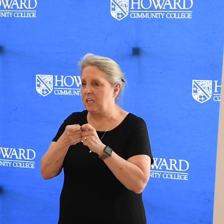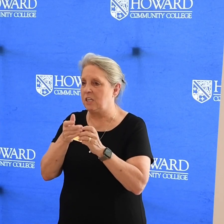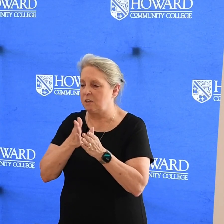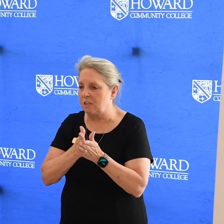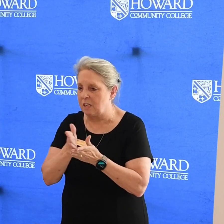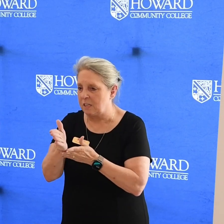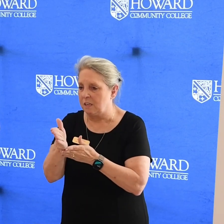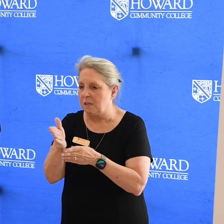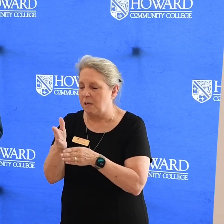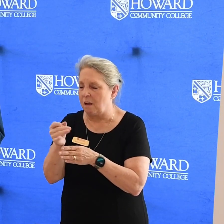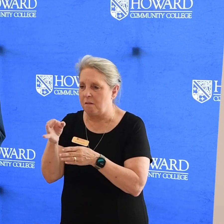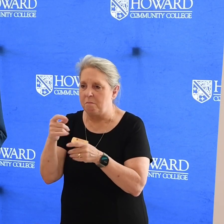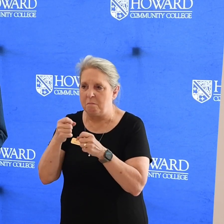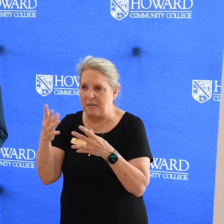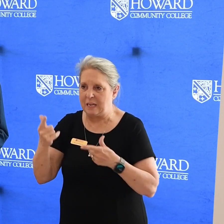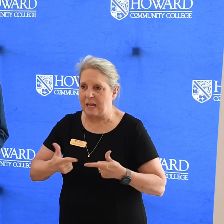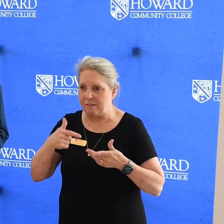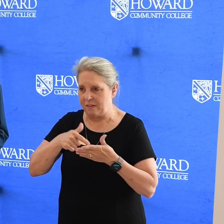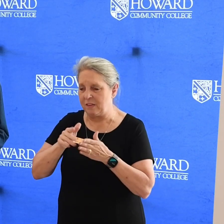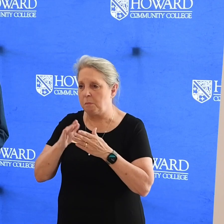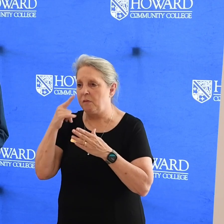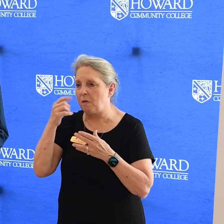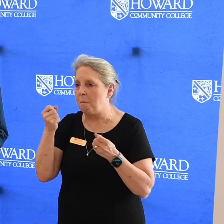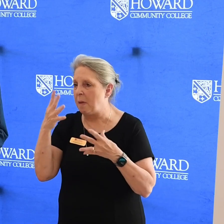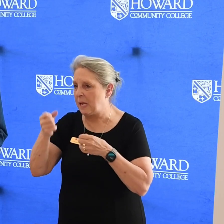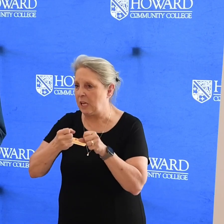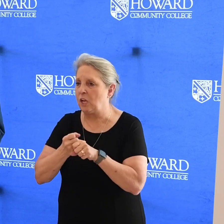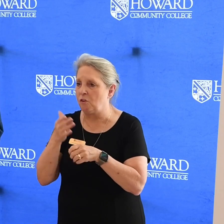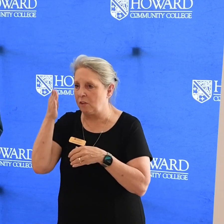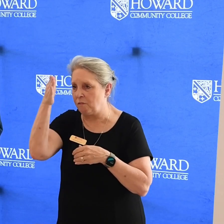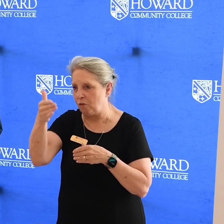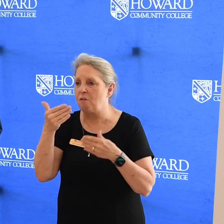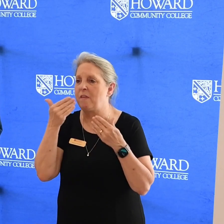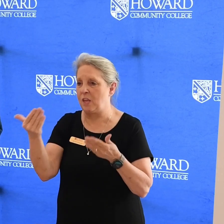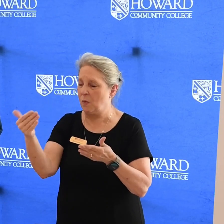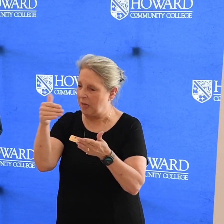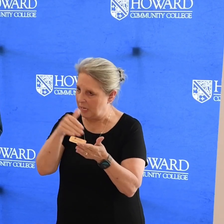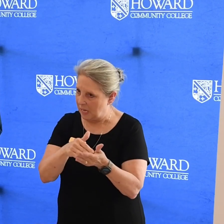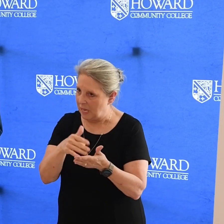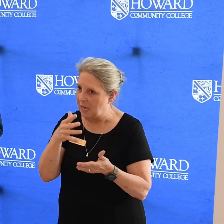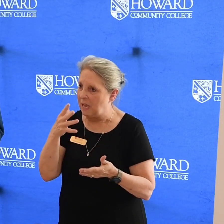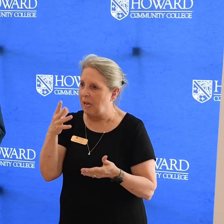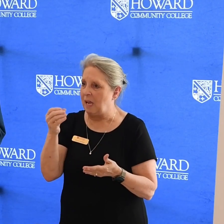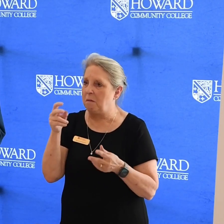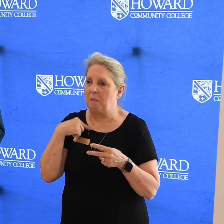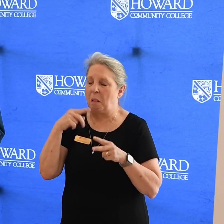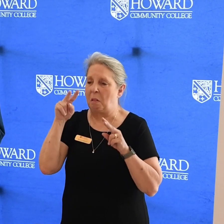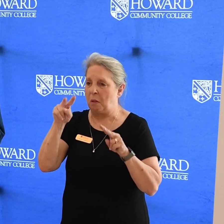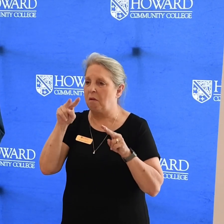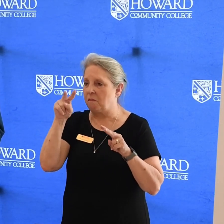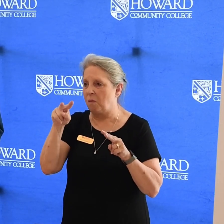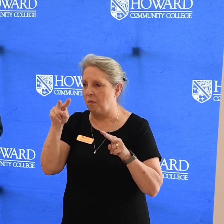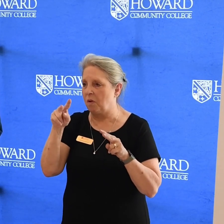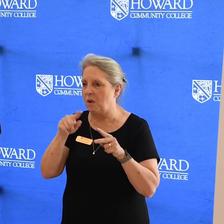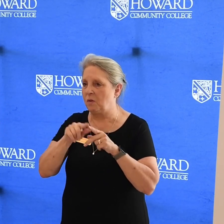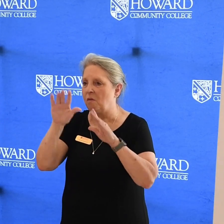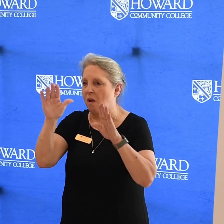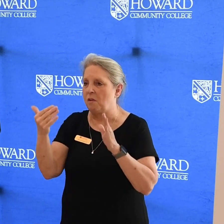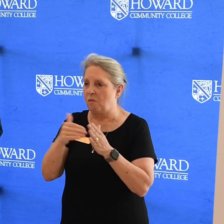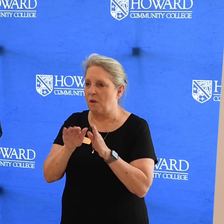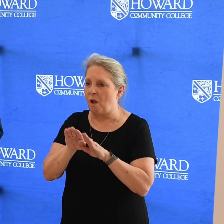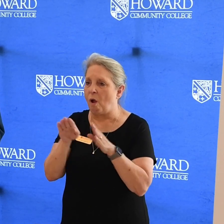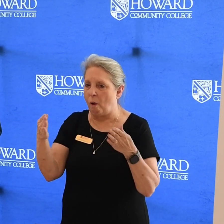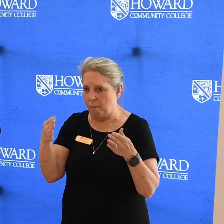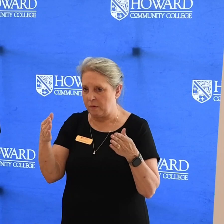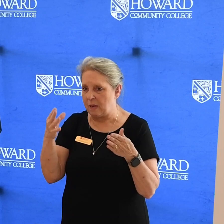many lives in this community for many years to come. Thank you again, and just looking forward to an awesome reopening and